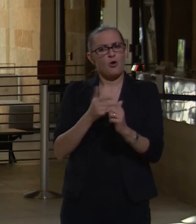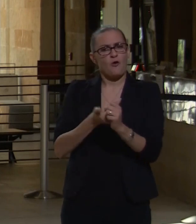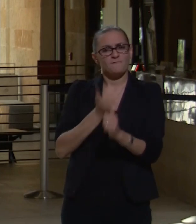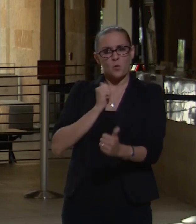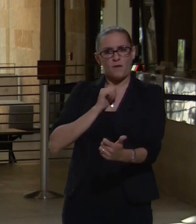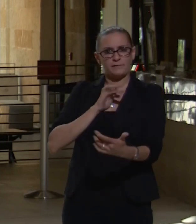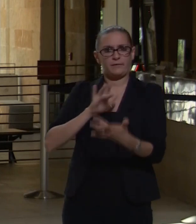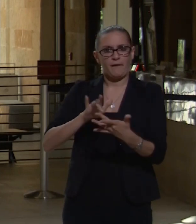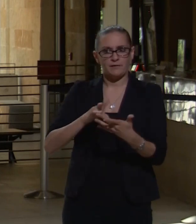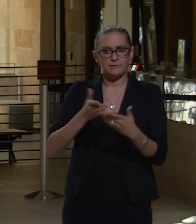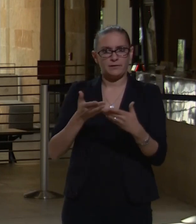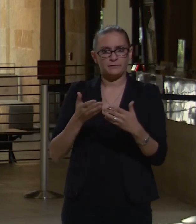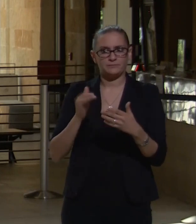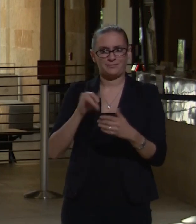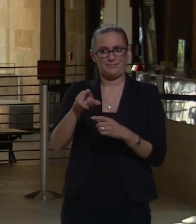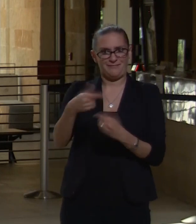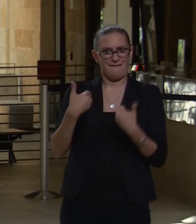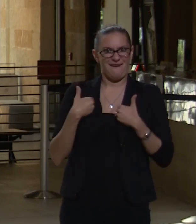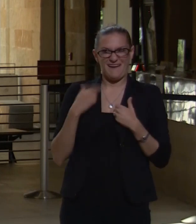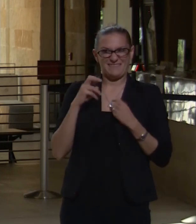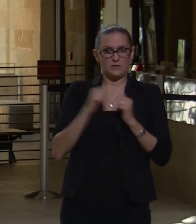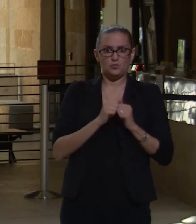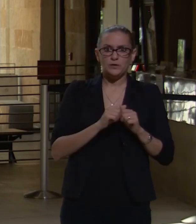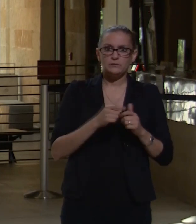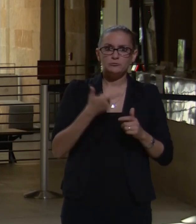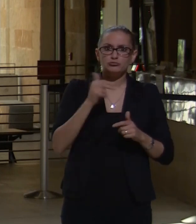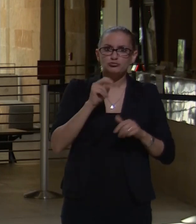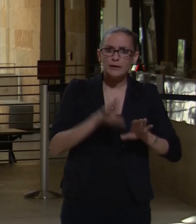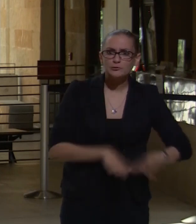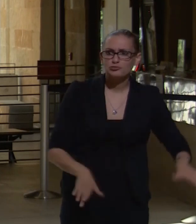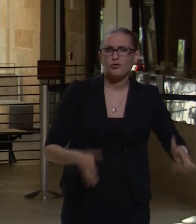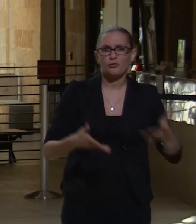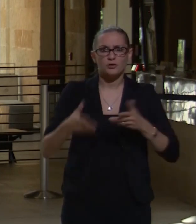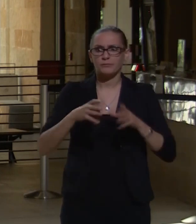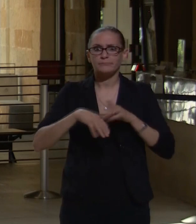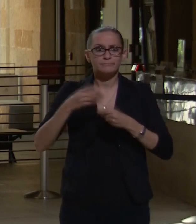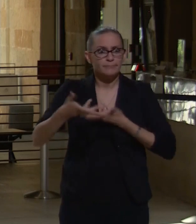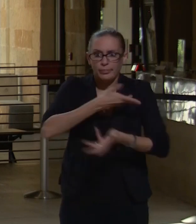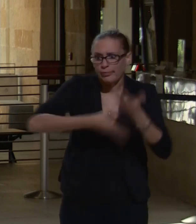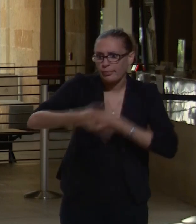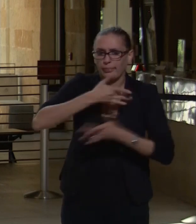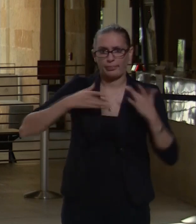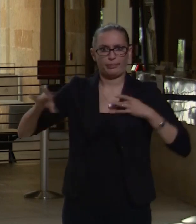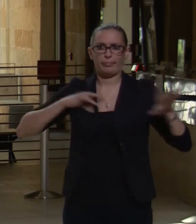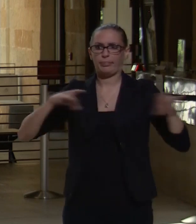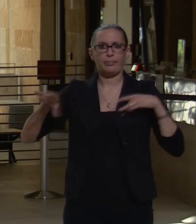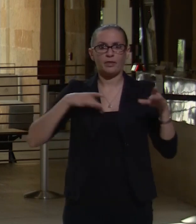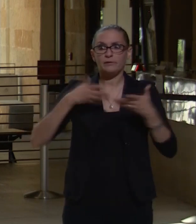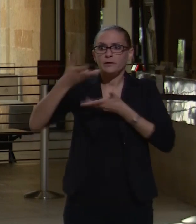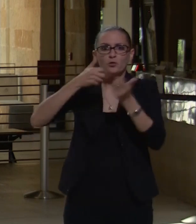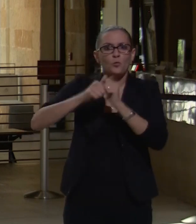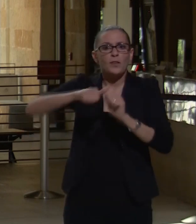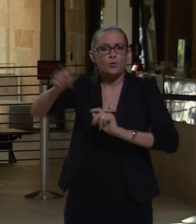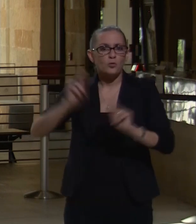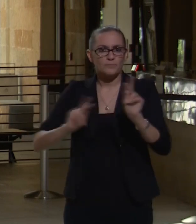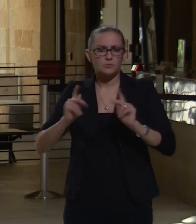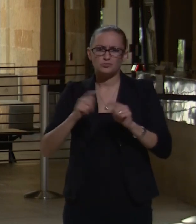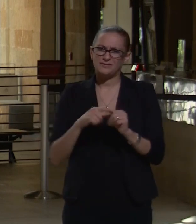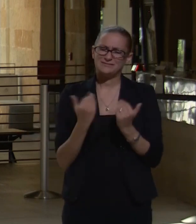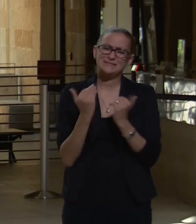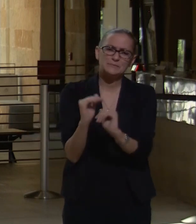the contact that they have, even with grandchildren and the like who are out interacting with other